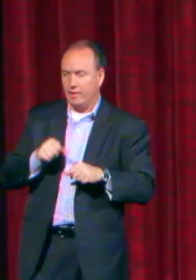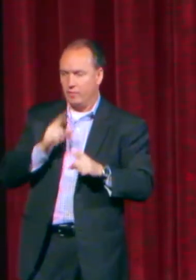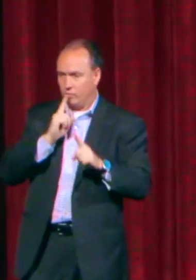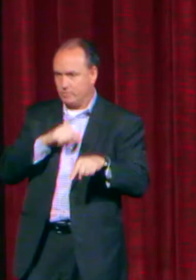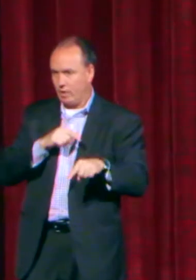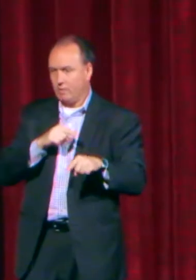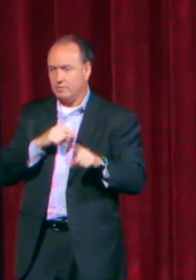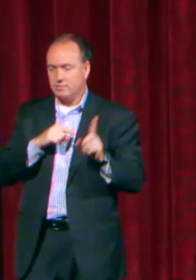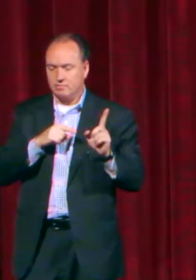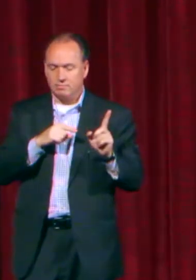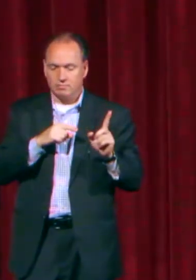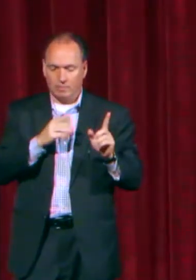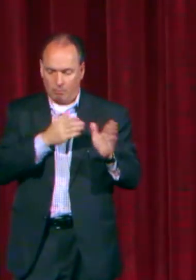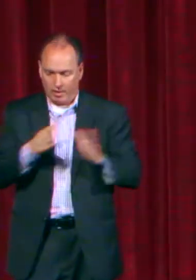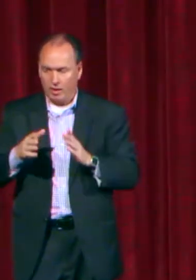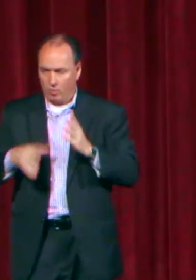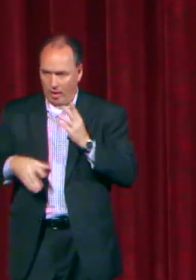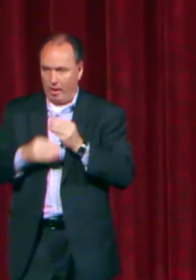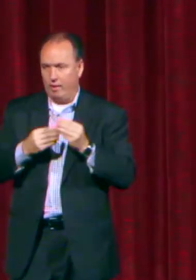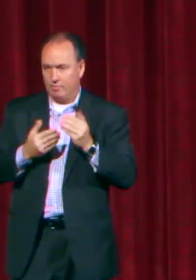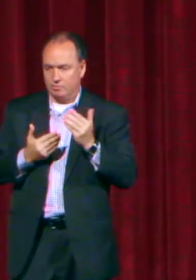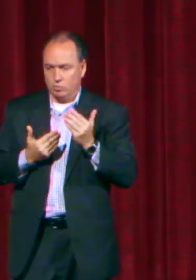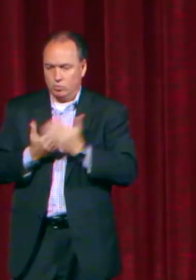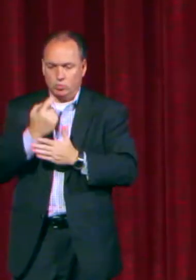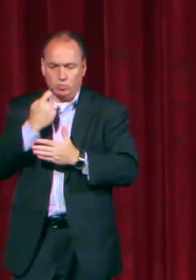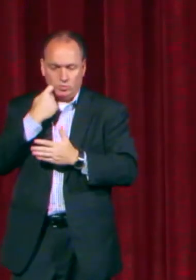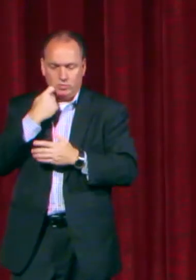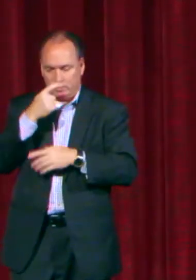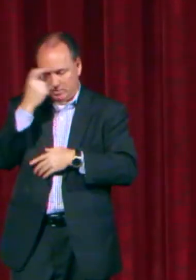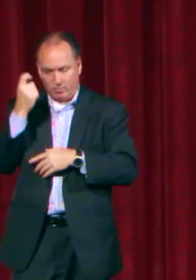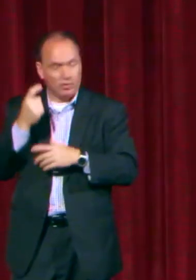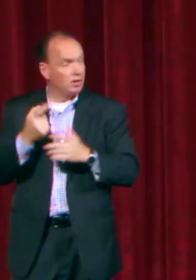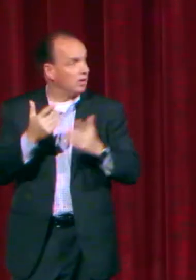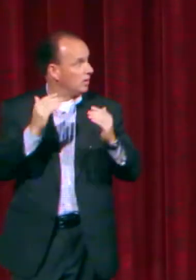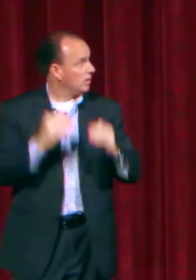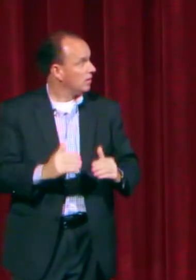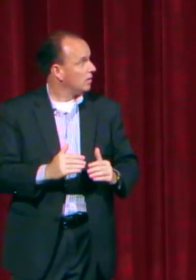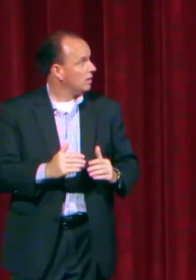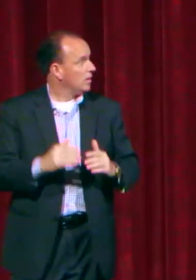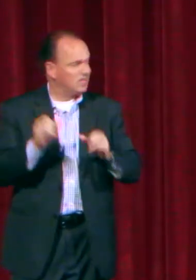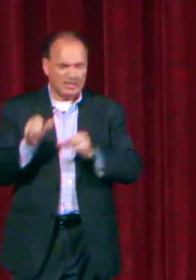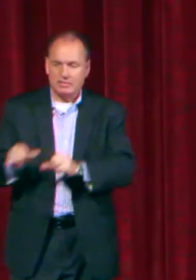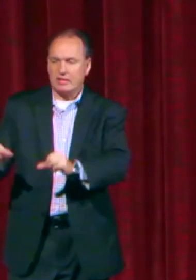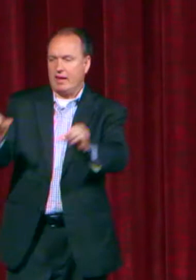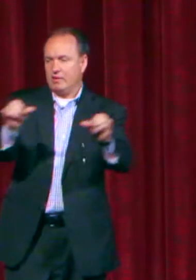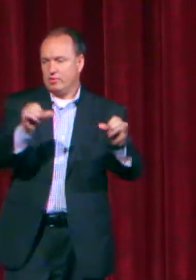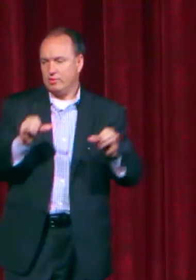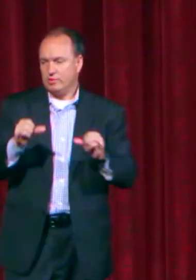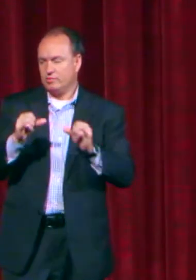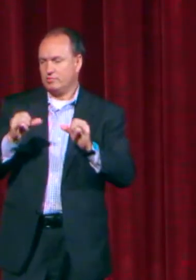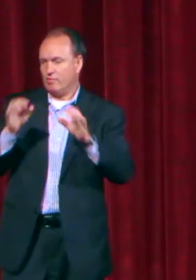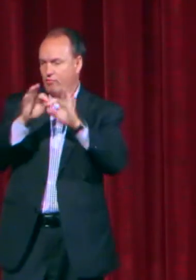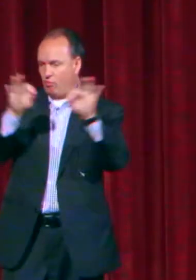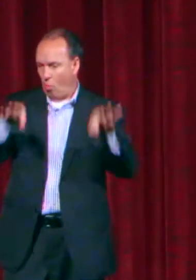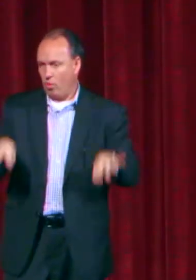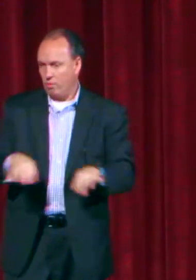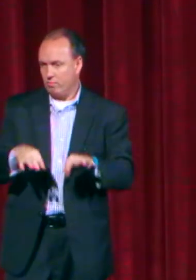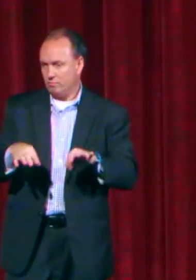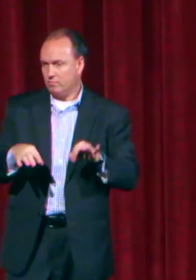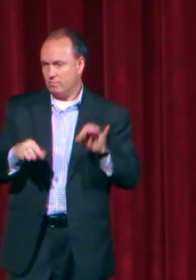plan that we adopted through the summer. And the standard reunification method, which were the cards